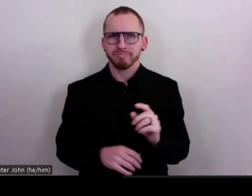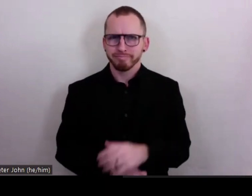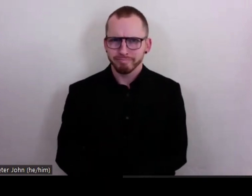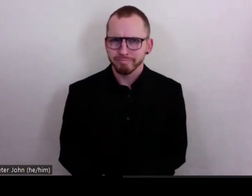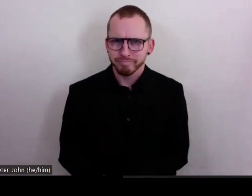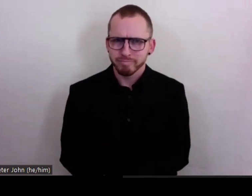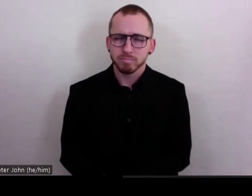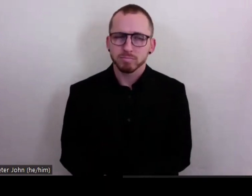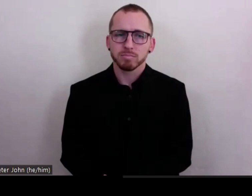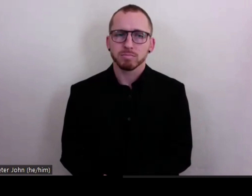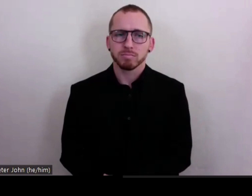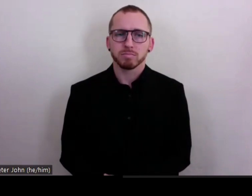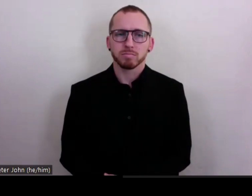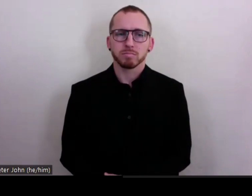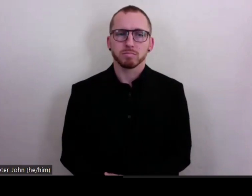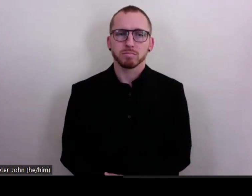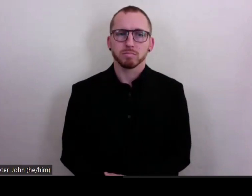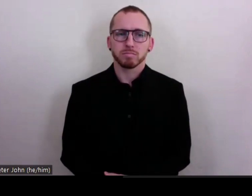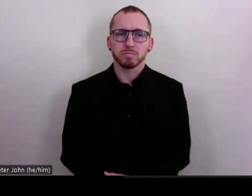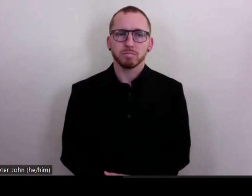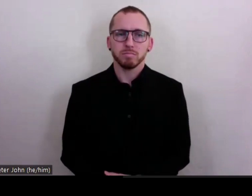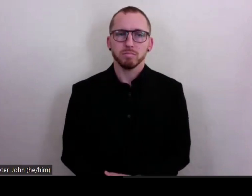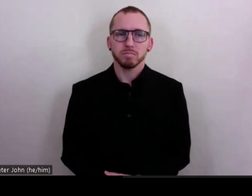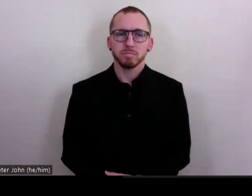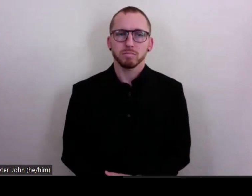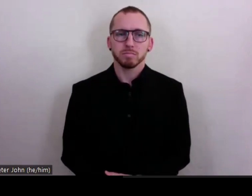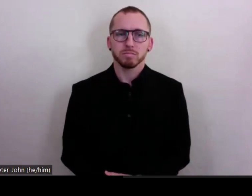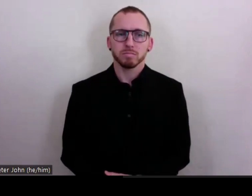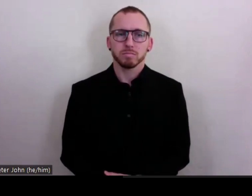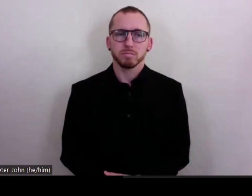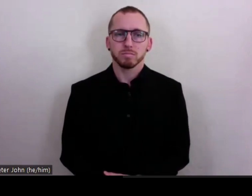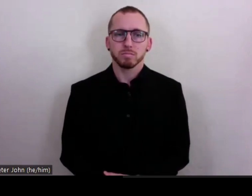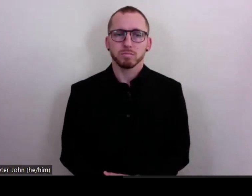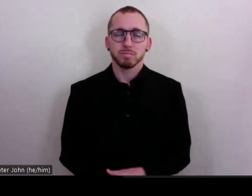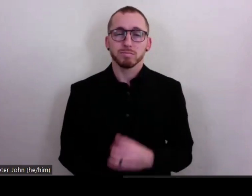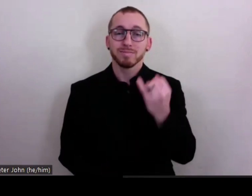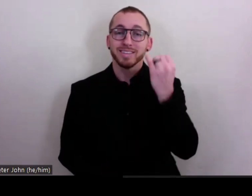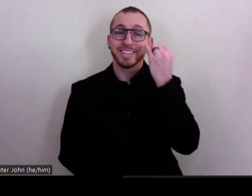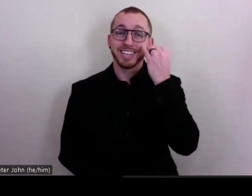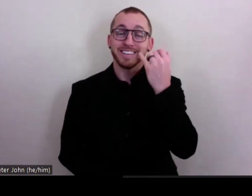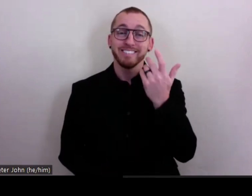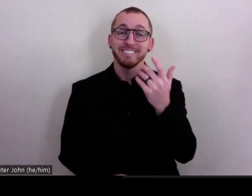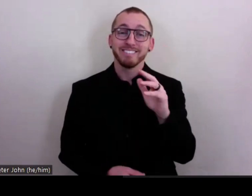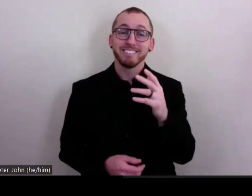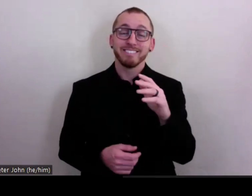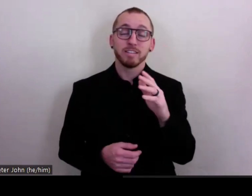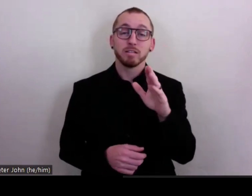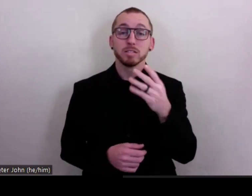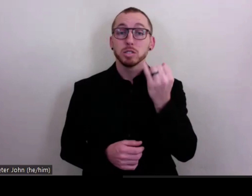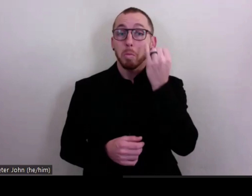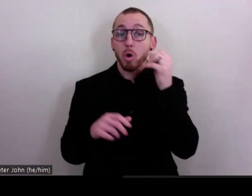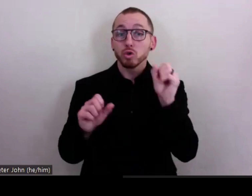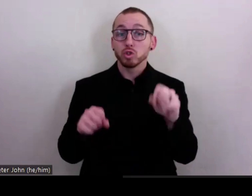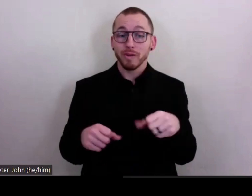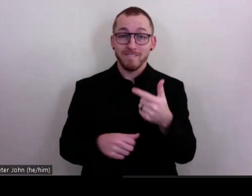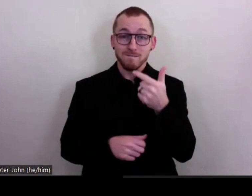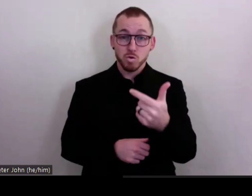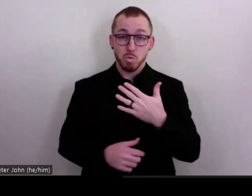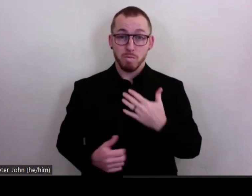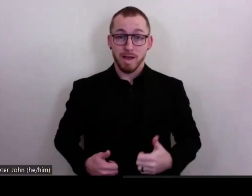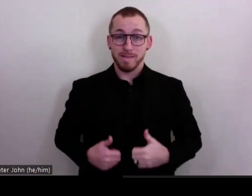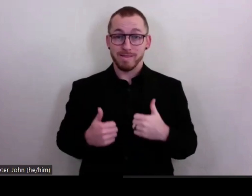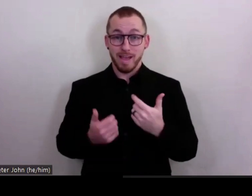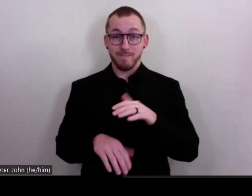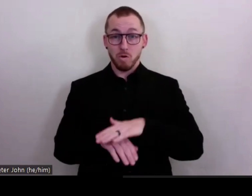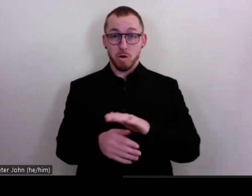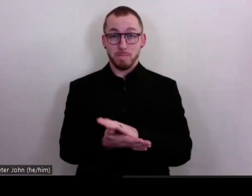me. Because I think if you see my life spread out on paper, I don't think anyone would expect me to be up. I am